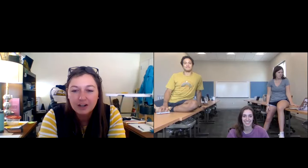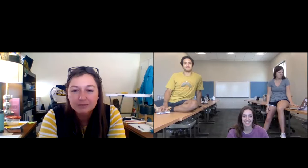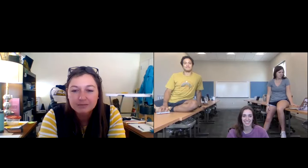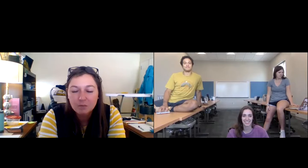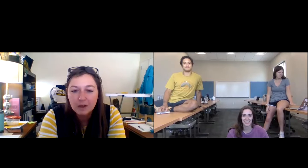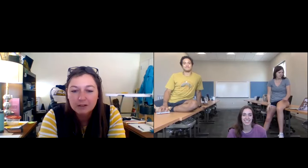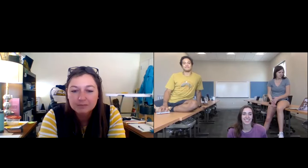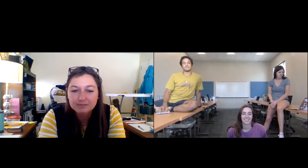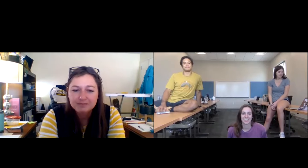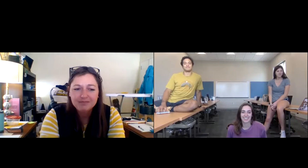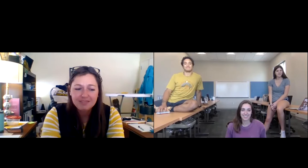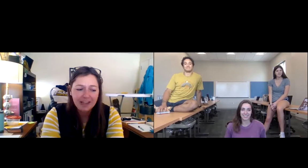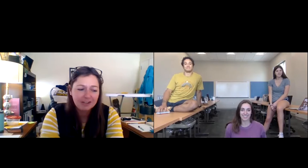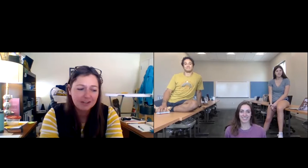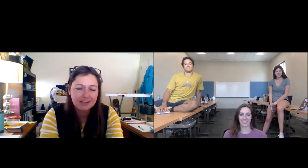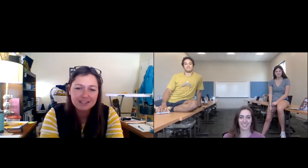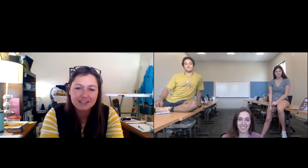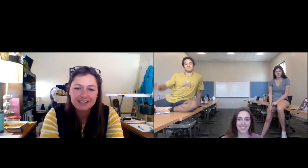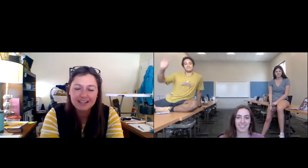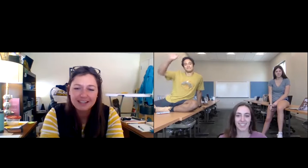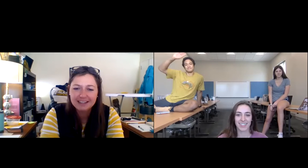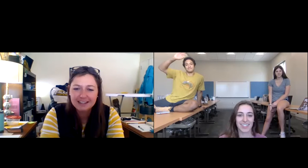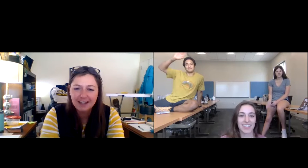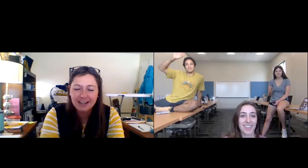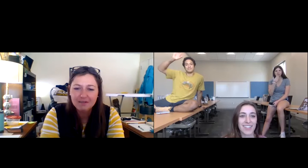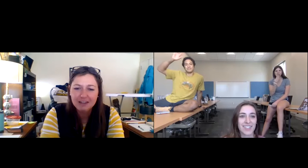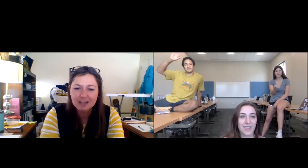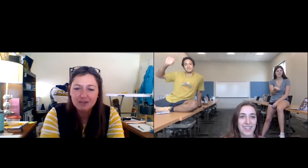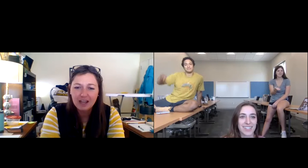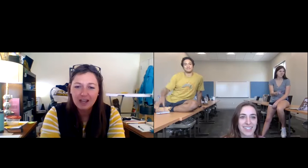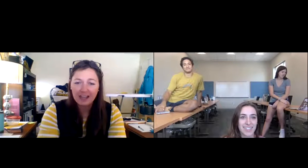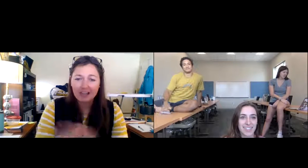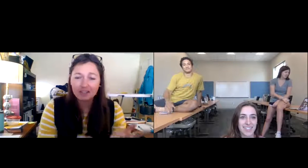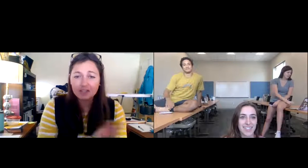y'all. Well, have a great rest of the day. I'm not sure